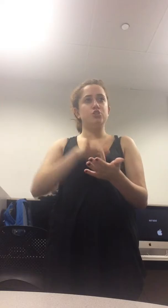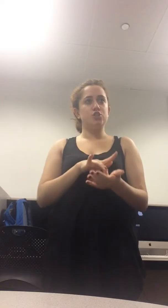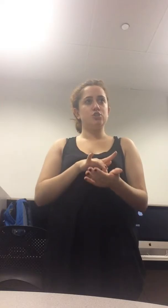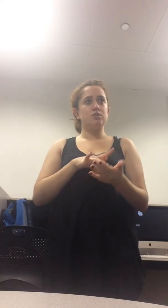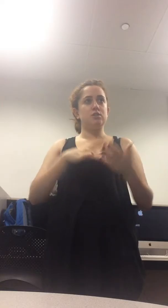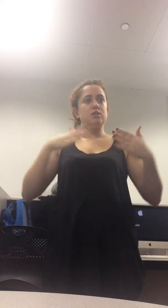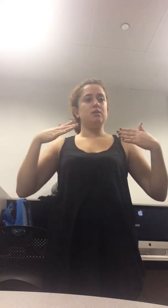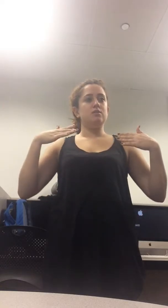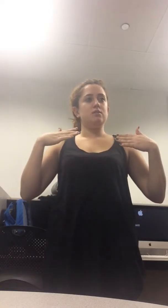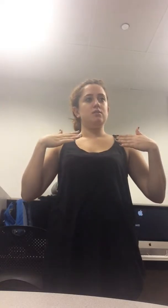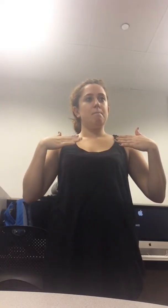Yes?